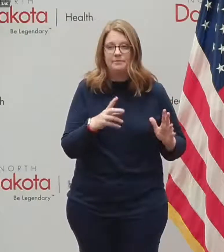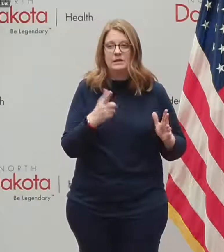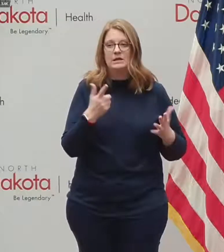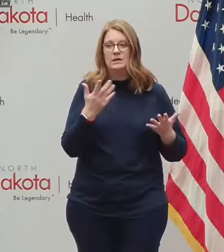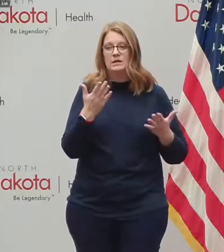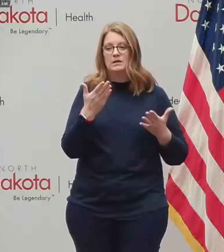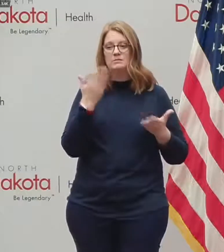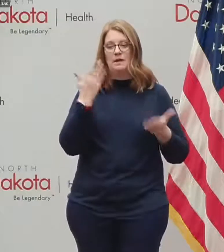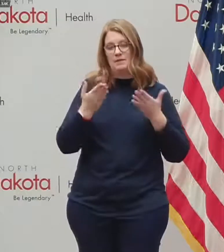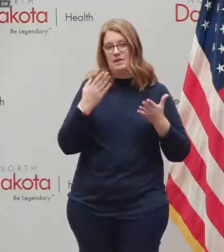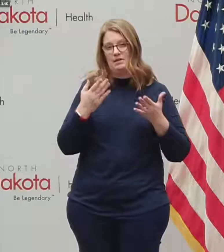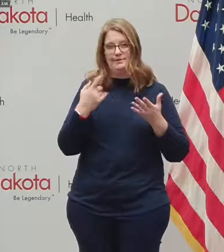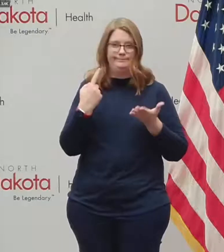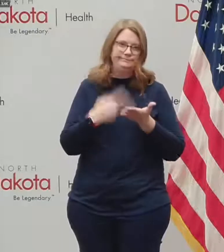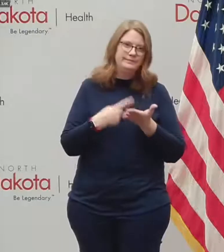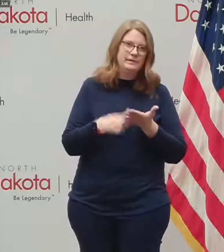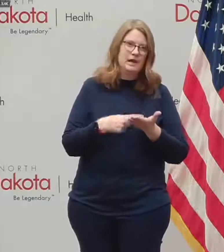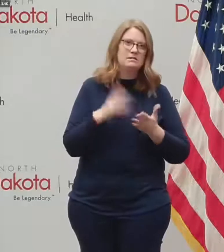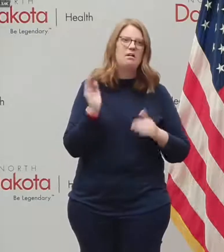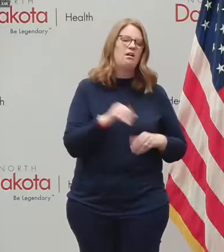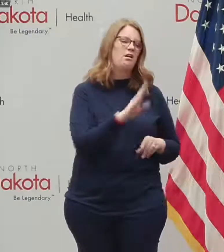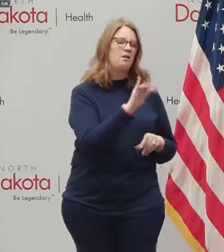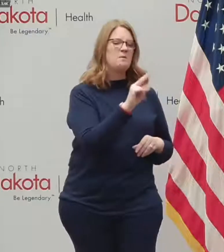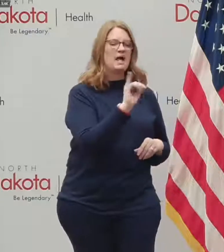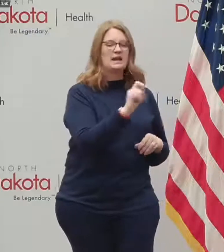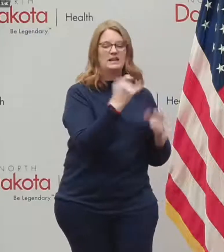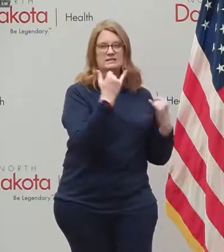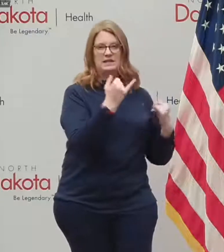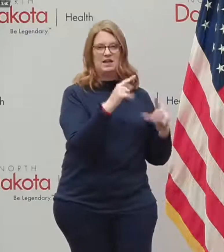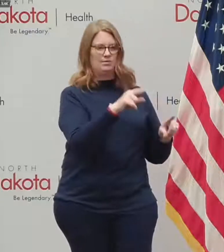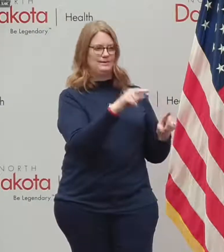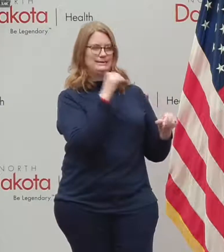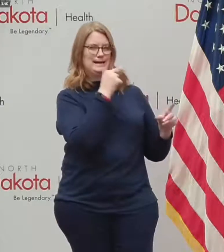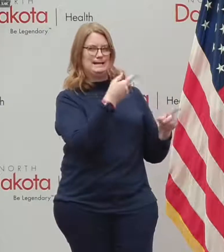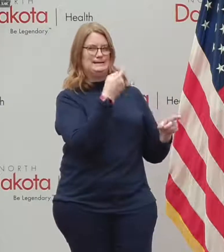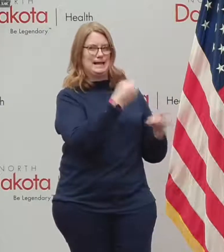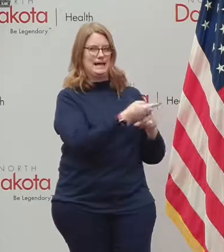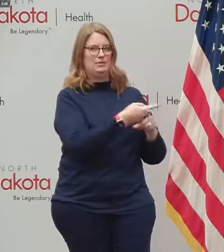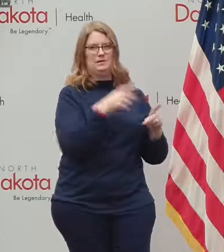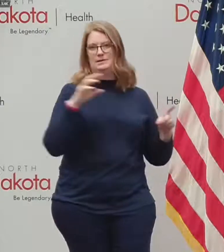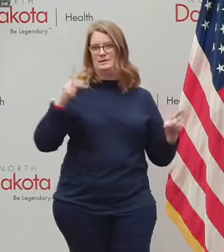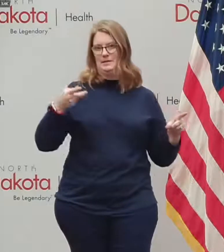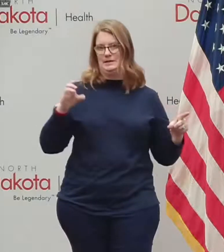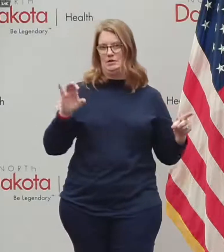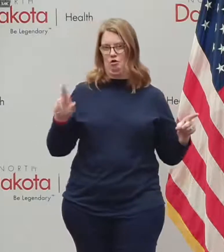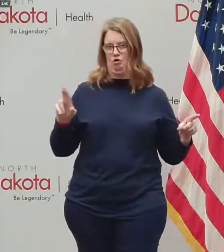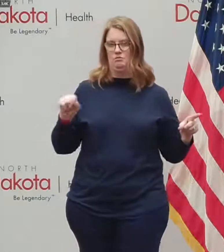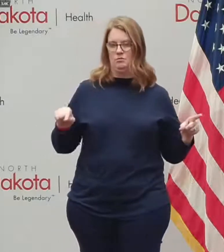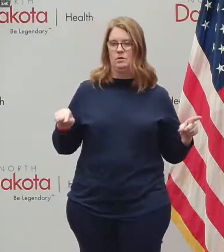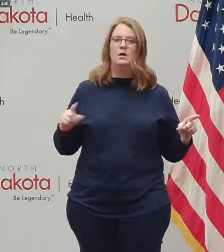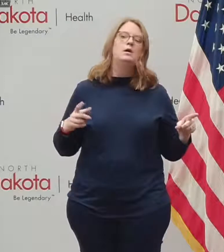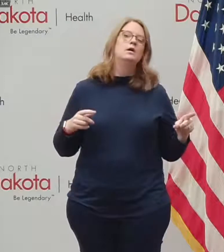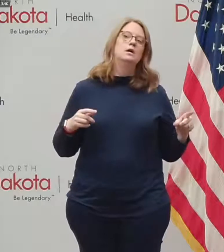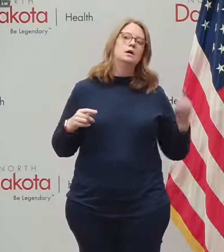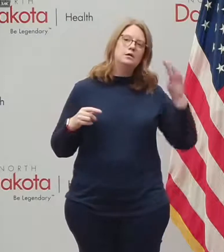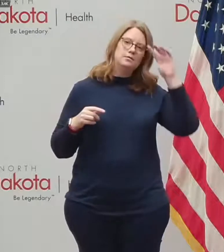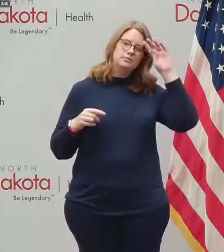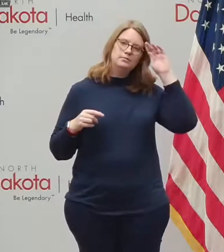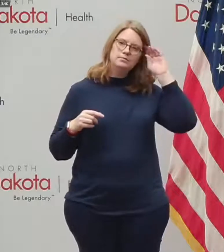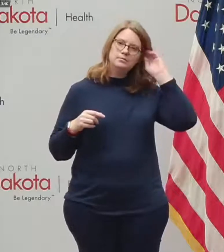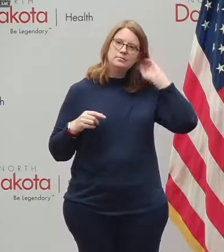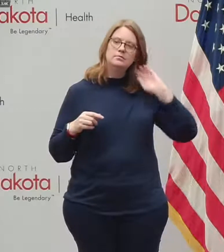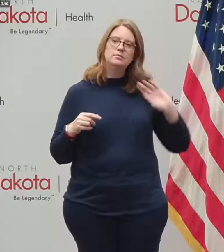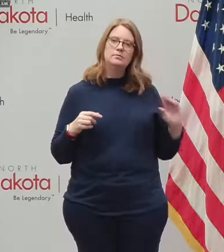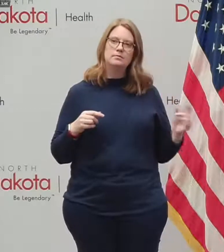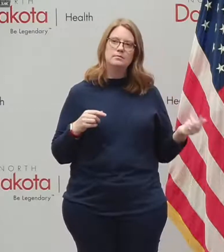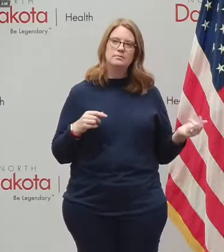there may be debates where they'll say, oh, Binax Now is, quote, not as accurate as a PCR test. And the